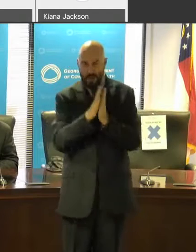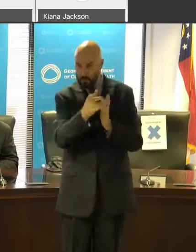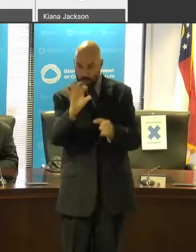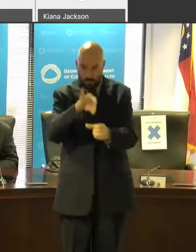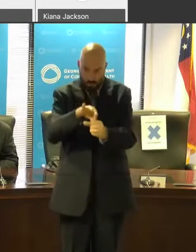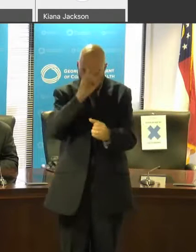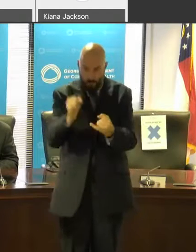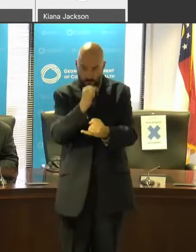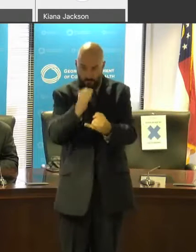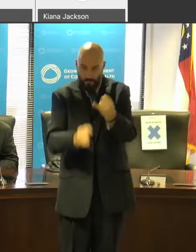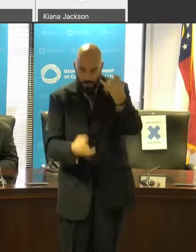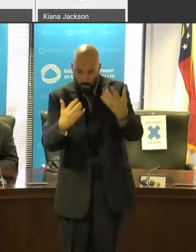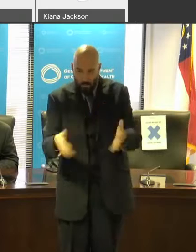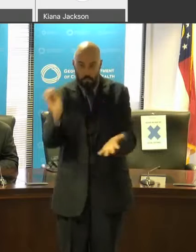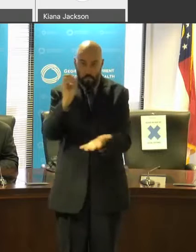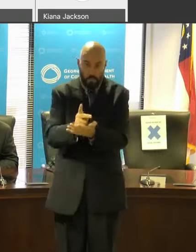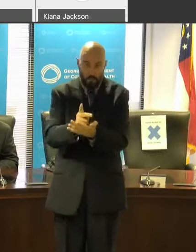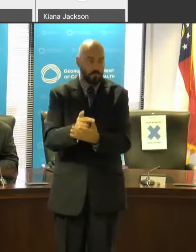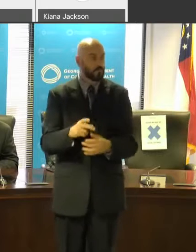questions or comments from the board, please?